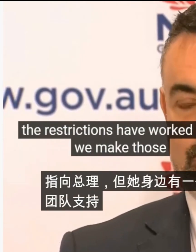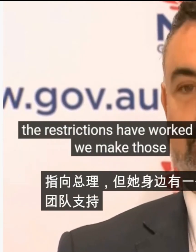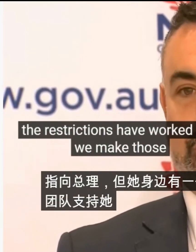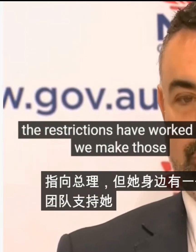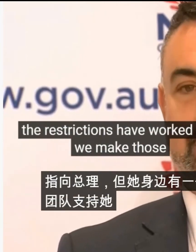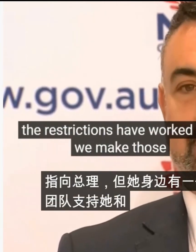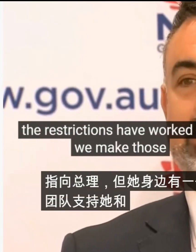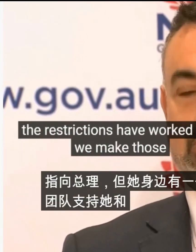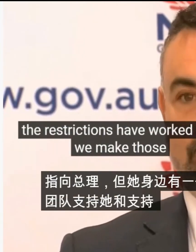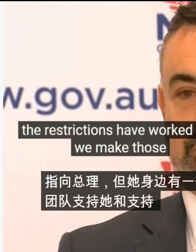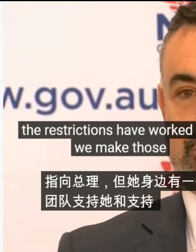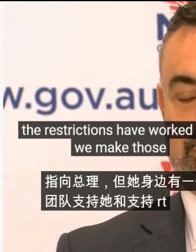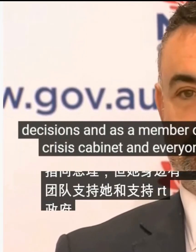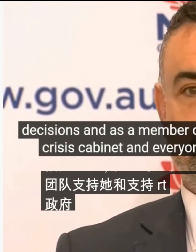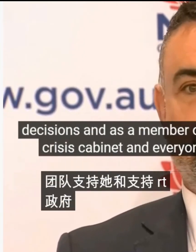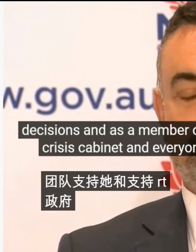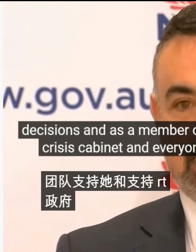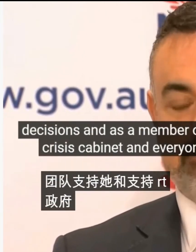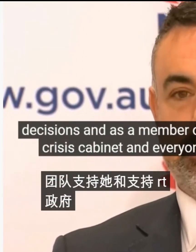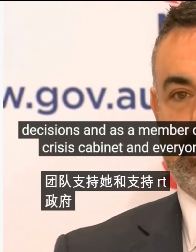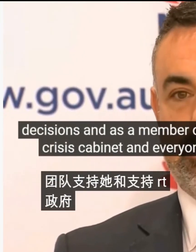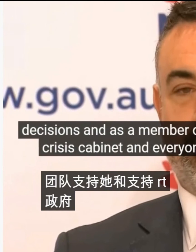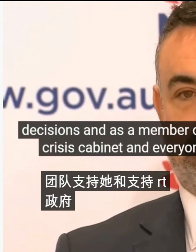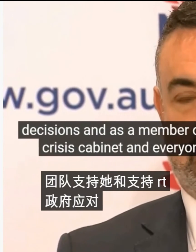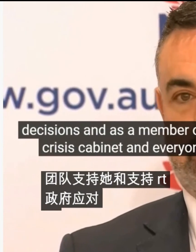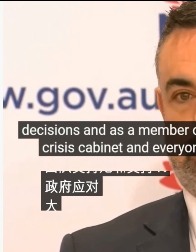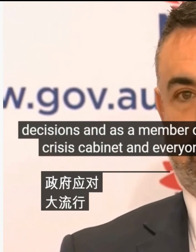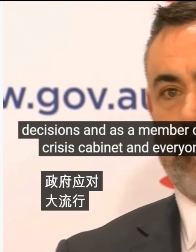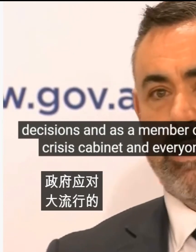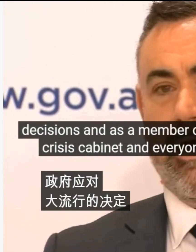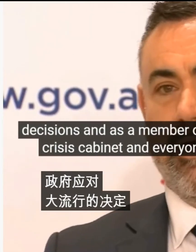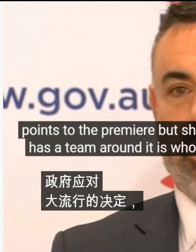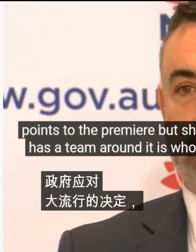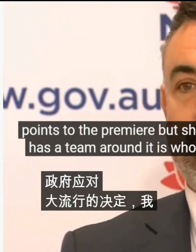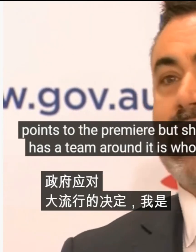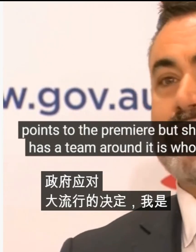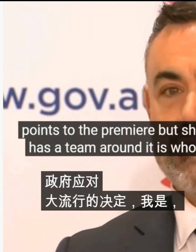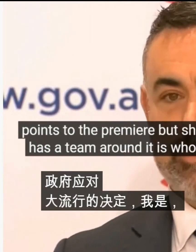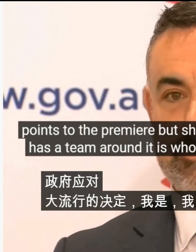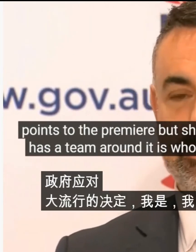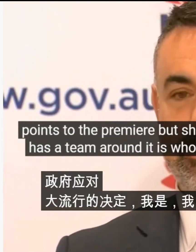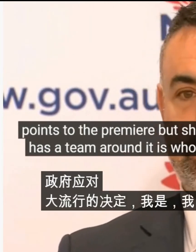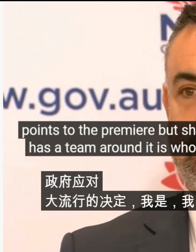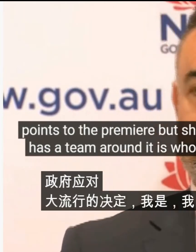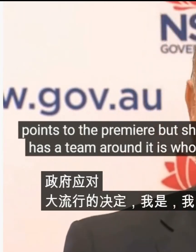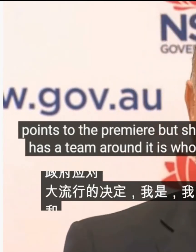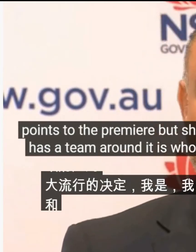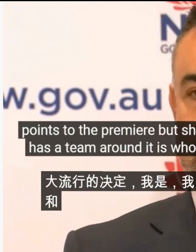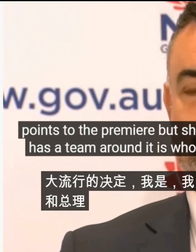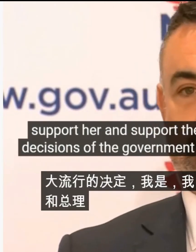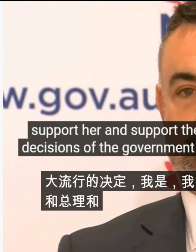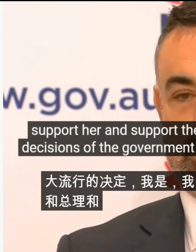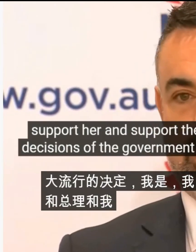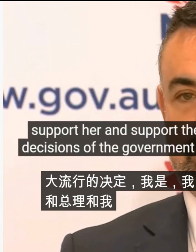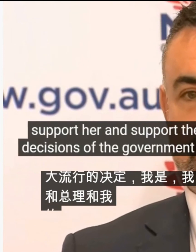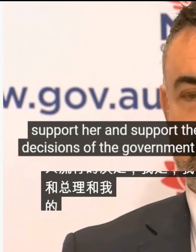her who support her and support the decisions of the government to deal with this pandemic. And I'm as responsible as